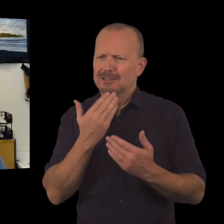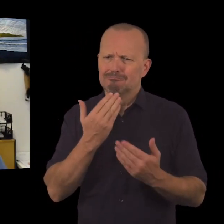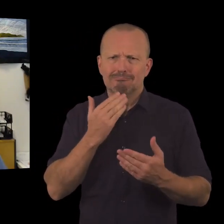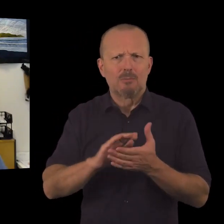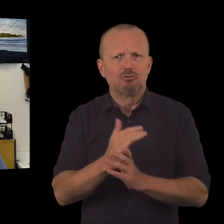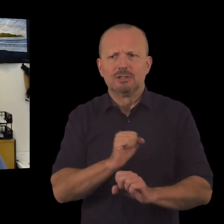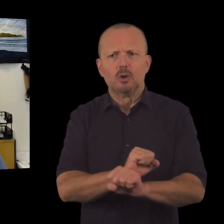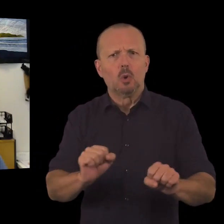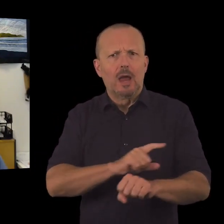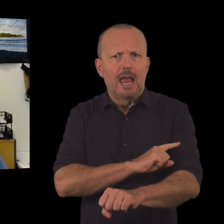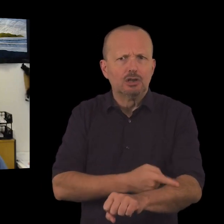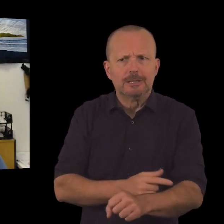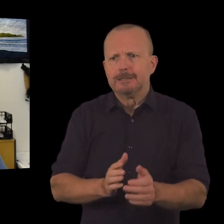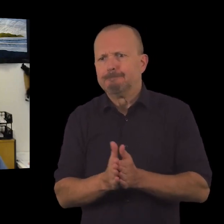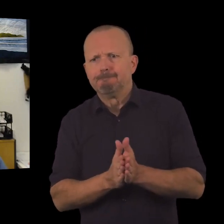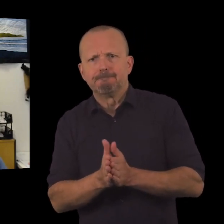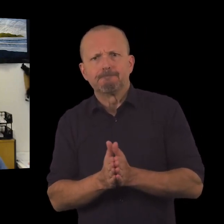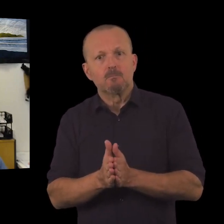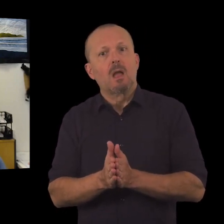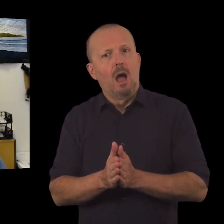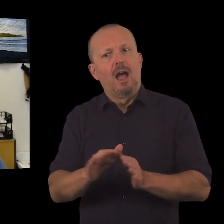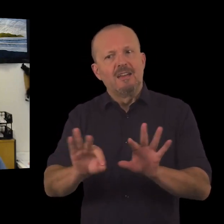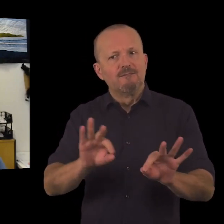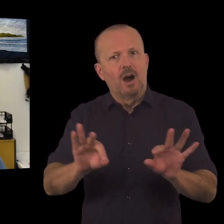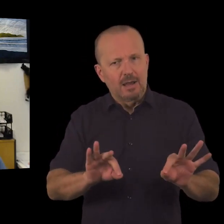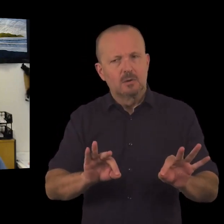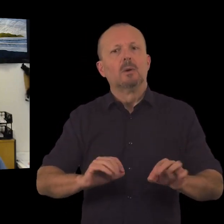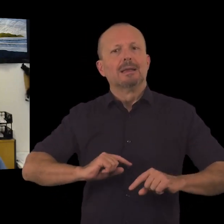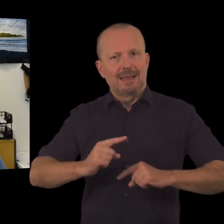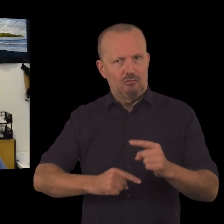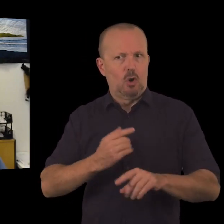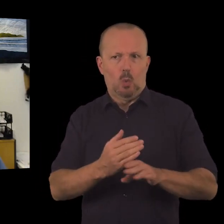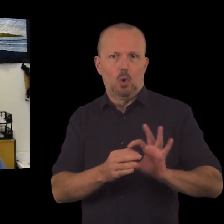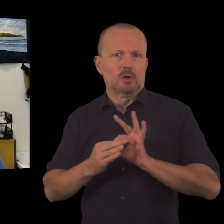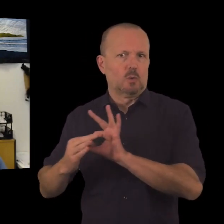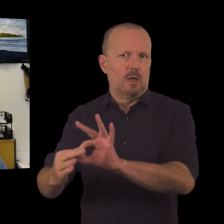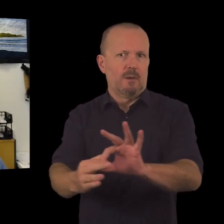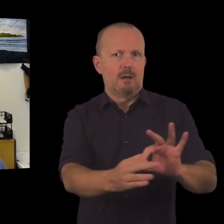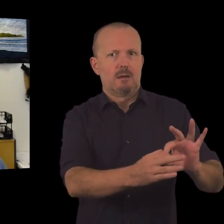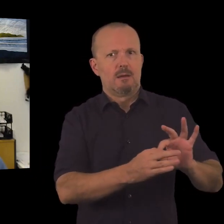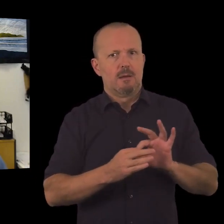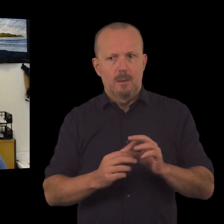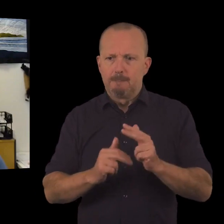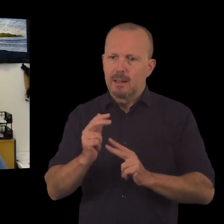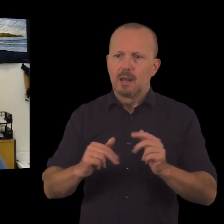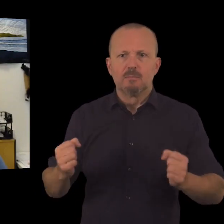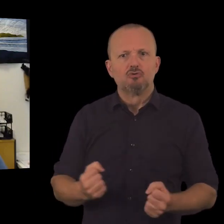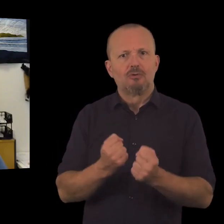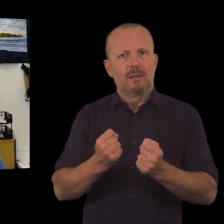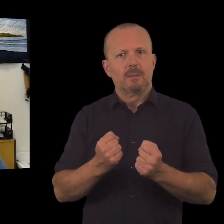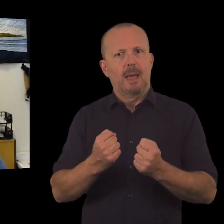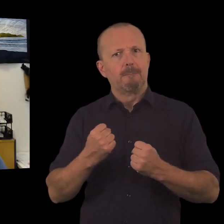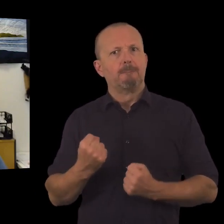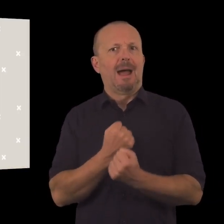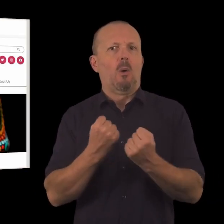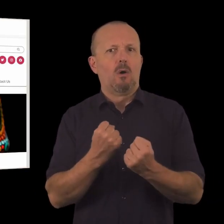brought through to this conference, I invite us to keep working together to build the strength and power of your